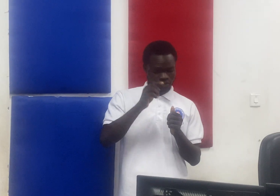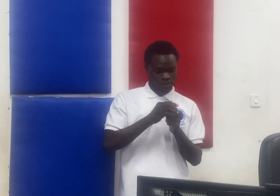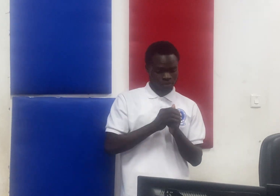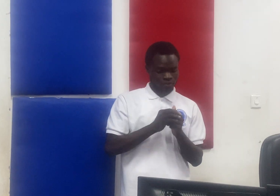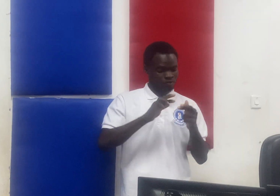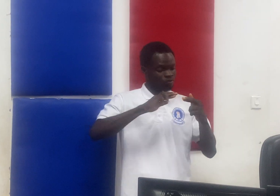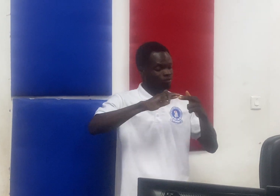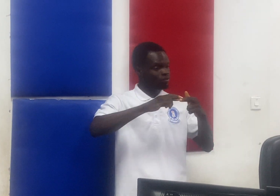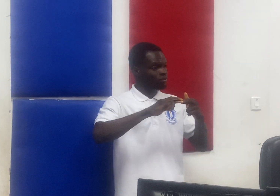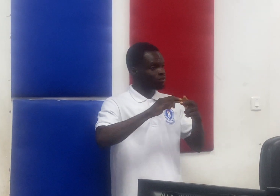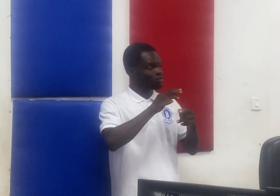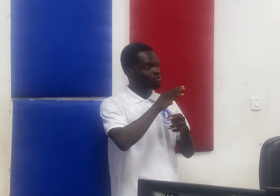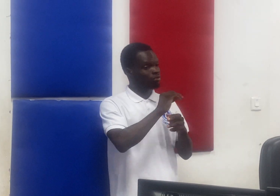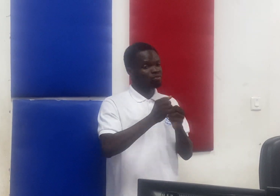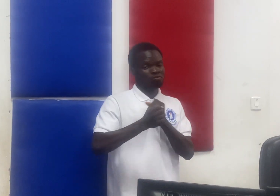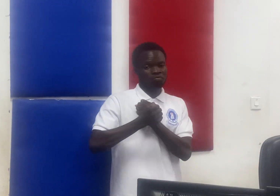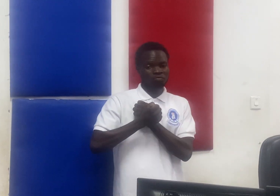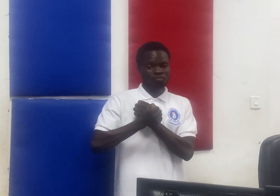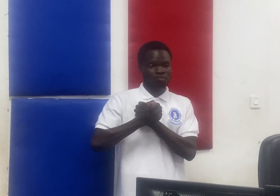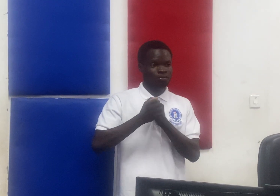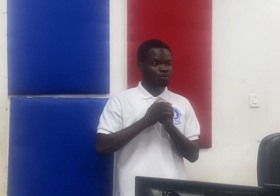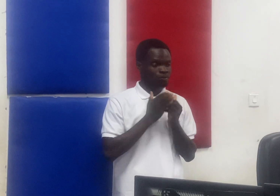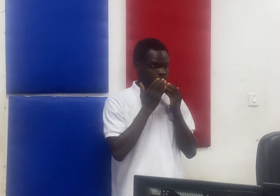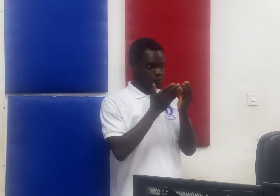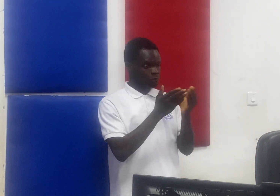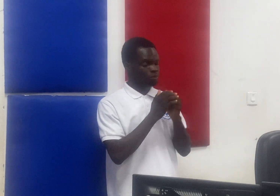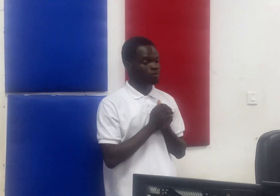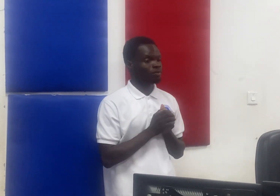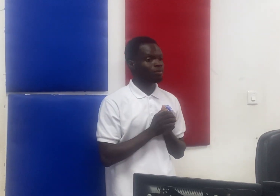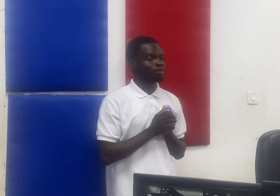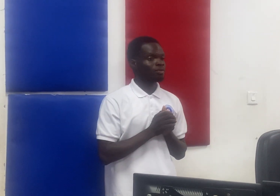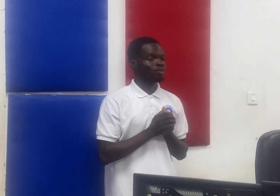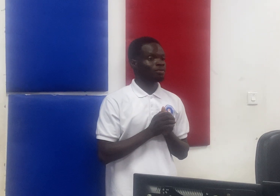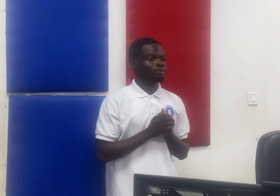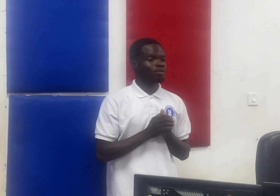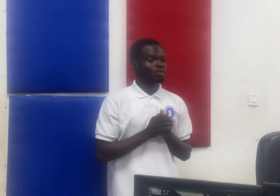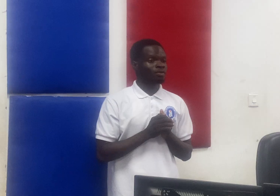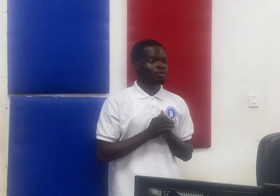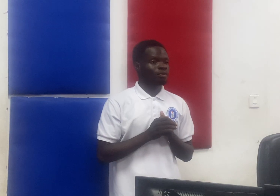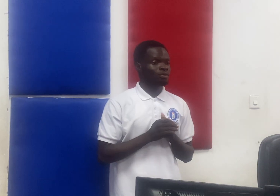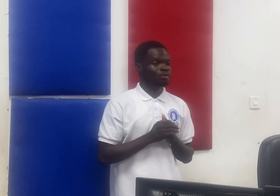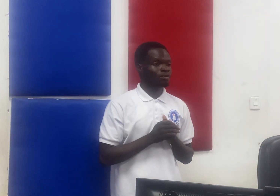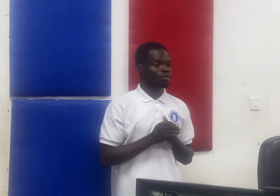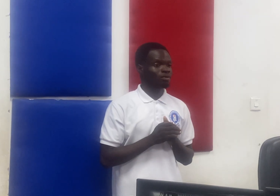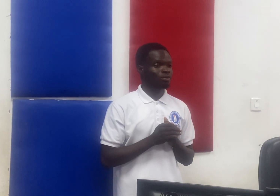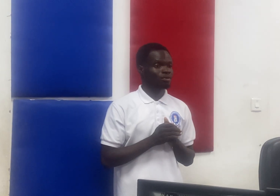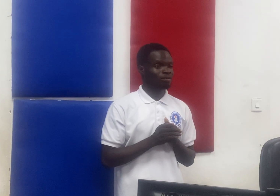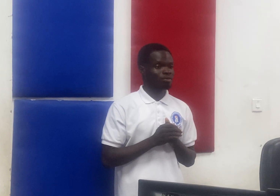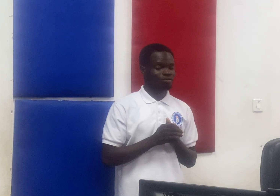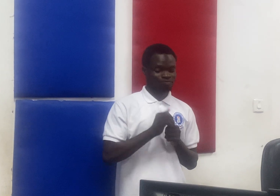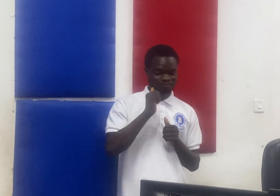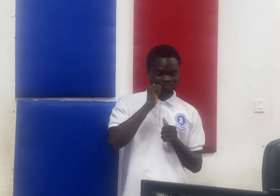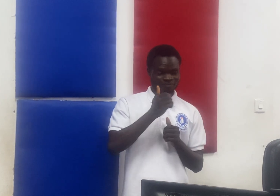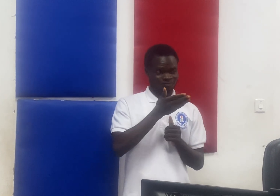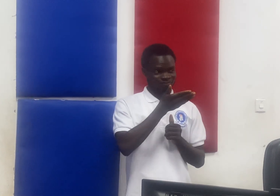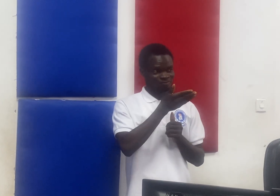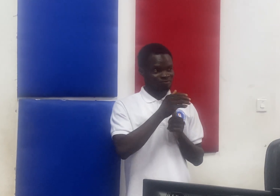relationship and love. Thank you very much. Nice one. But how many things would you like to add up? Yeah,